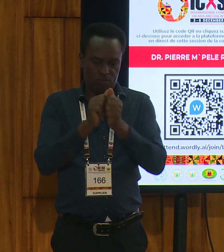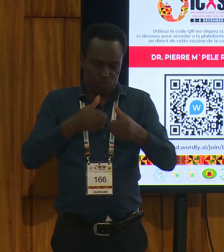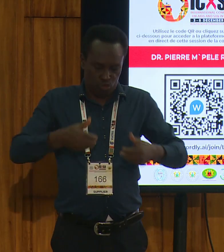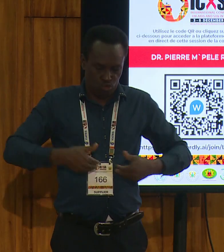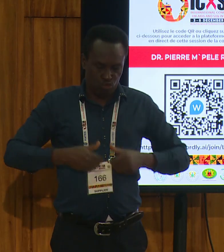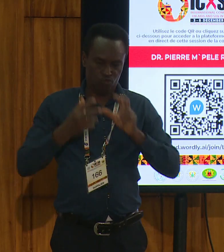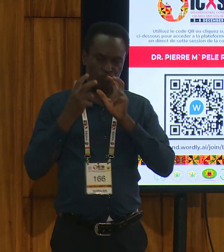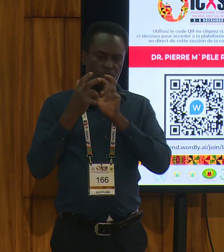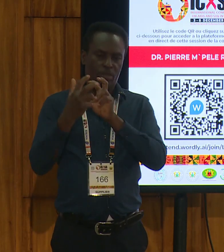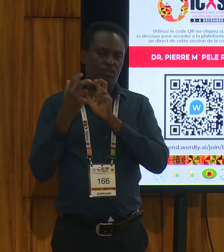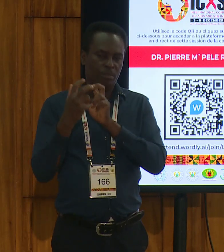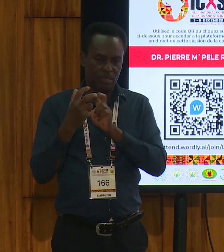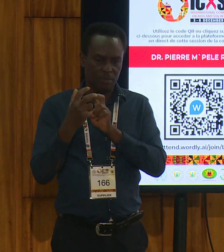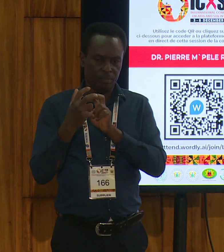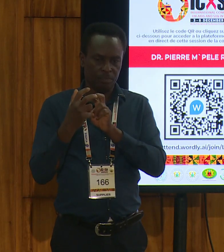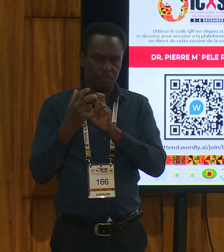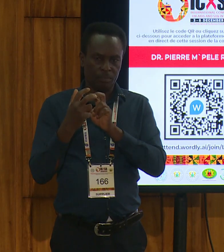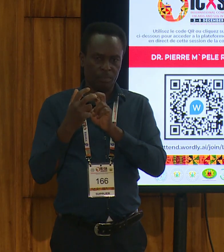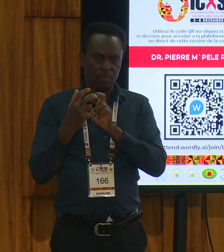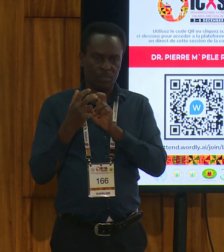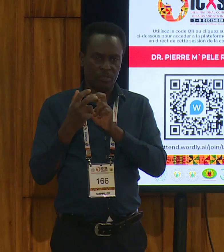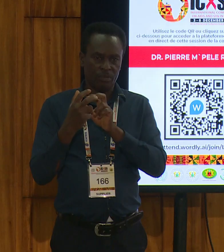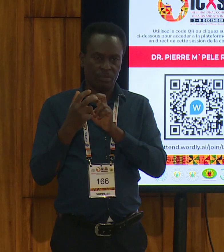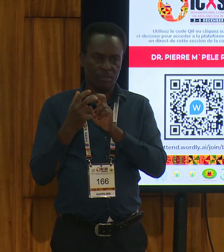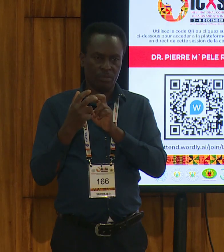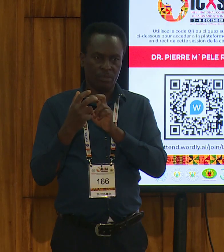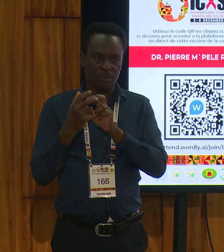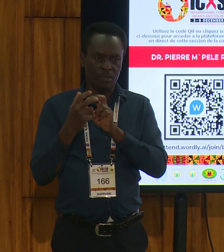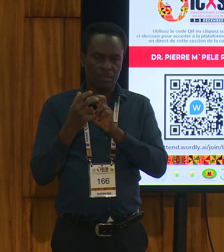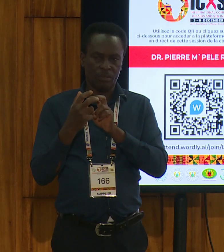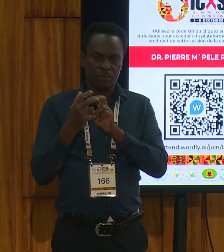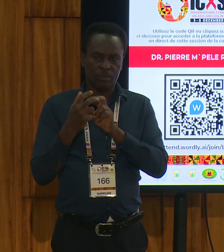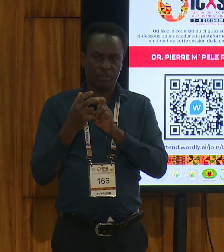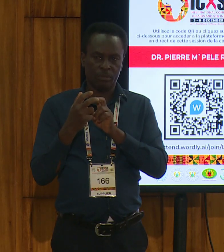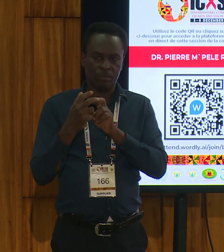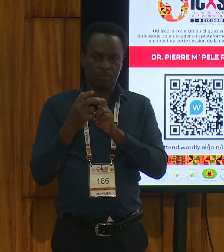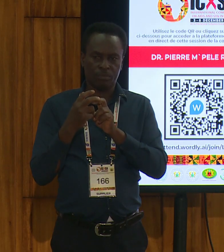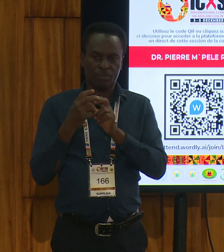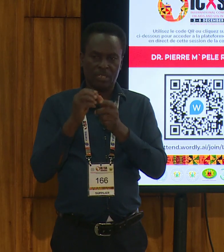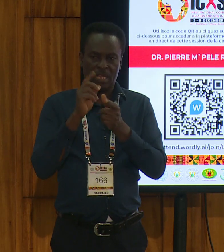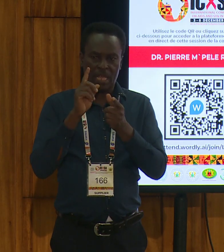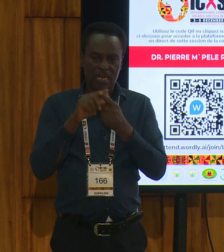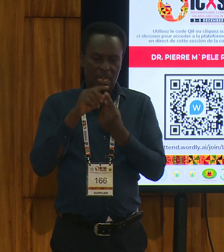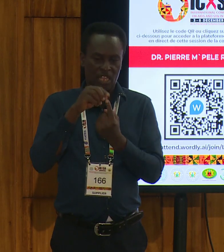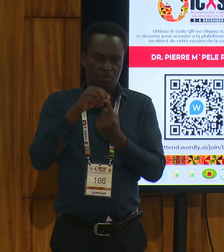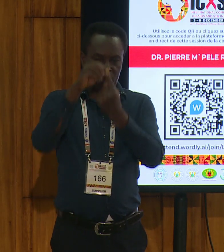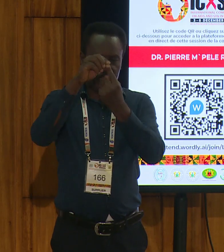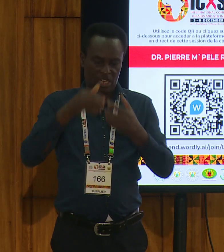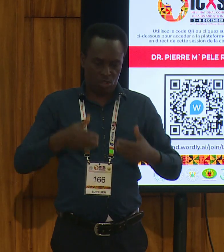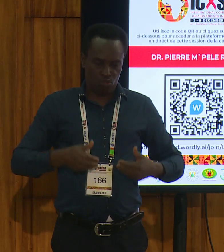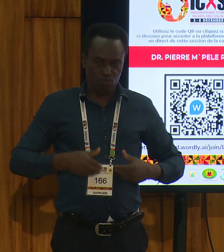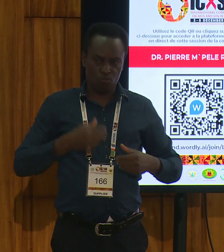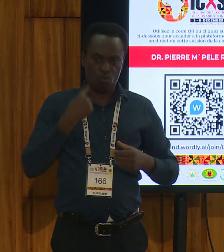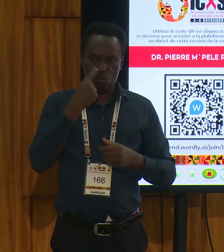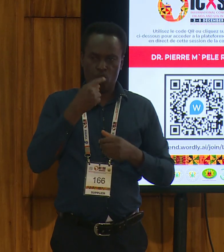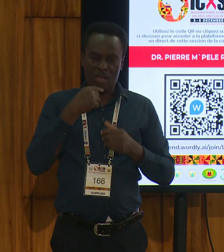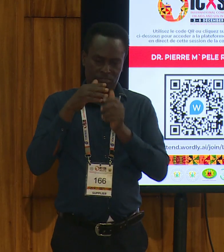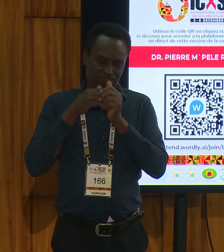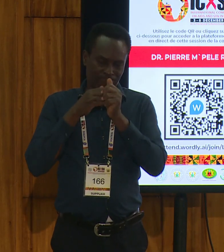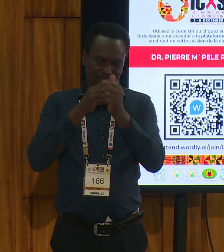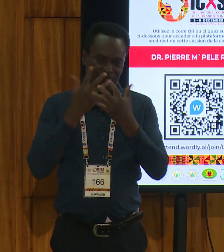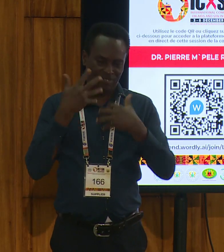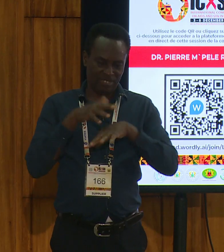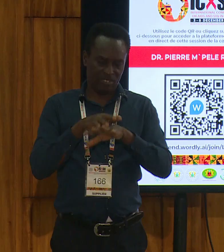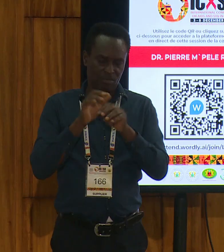and protecting the youth from particularly the youth who are particularly vulnerable with an integrated and